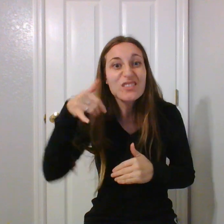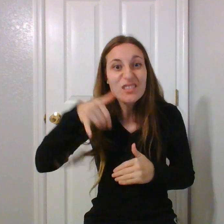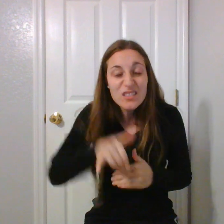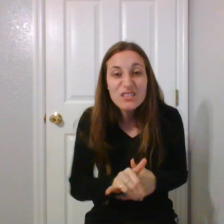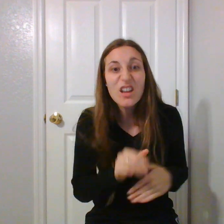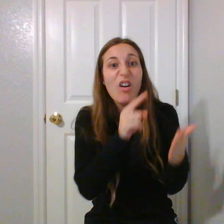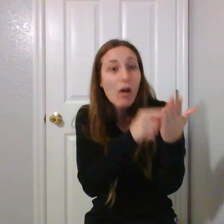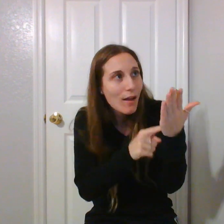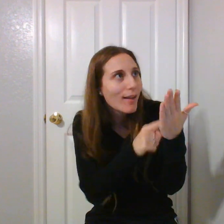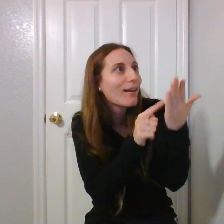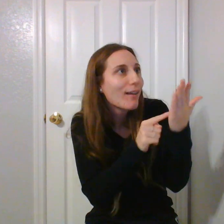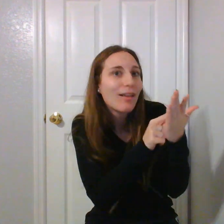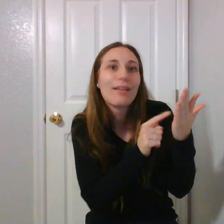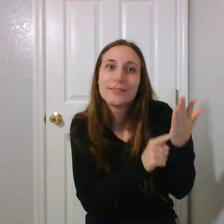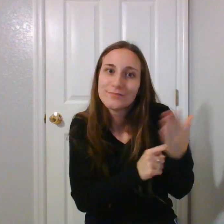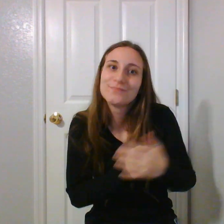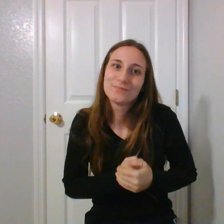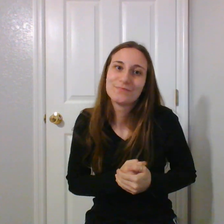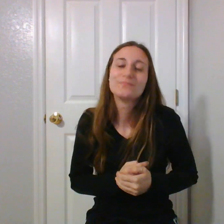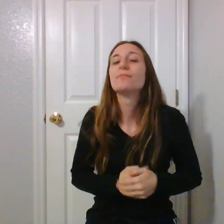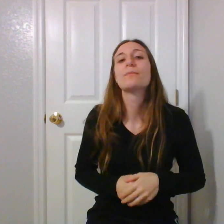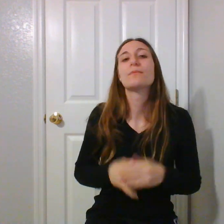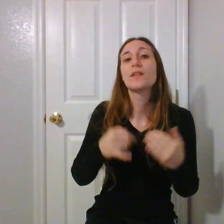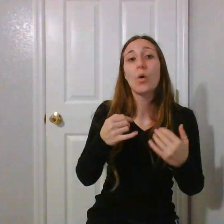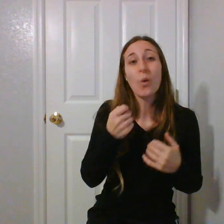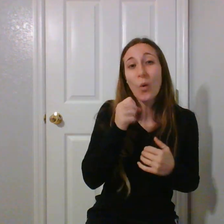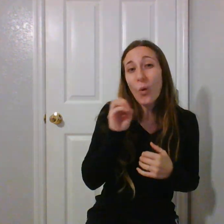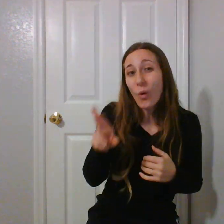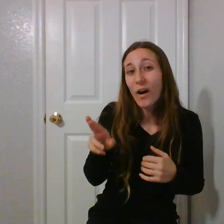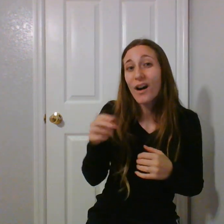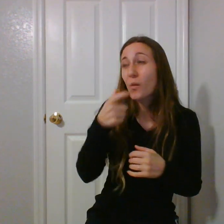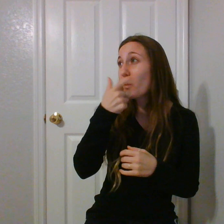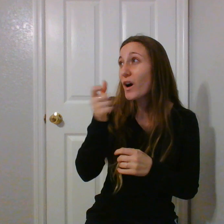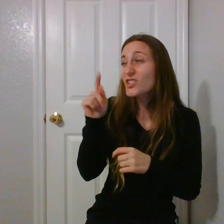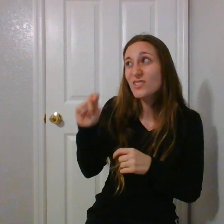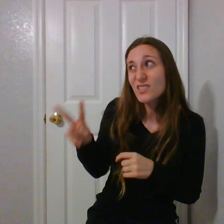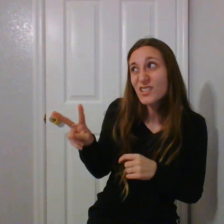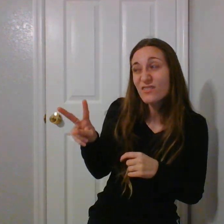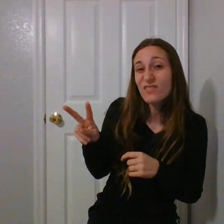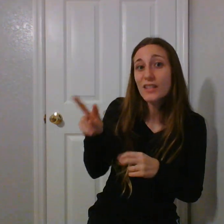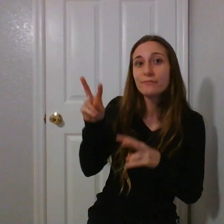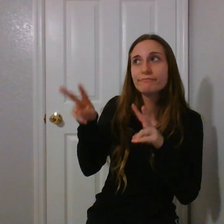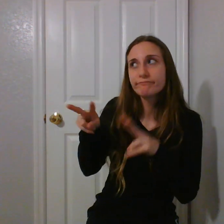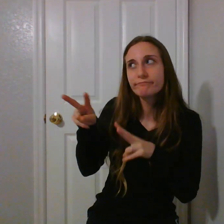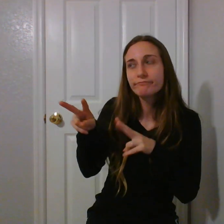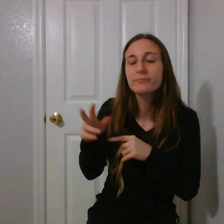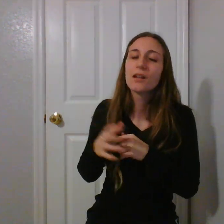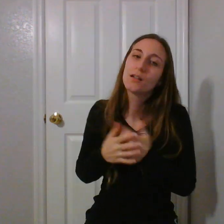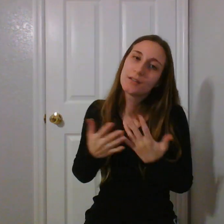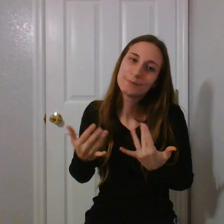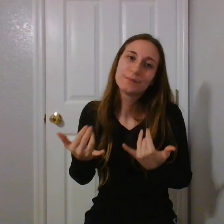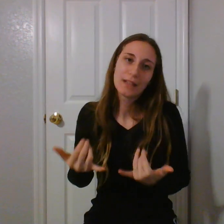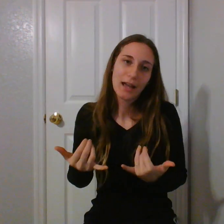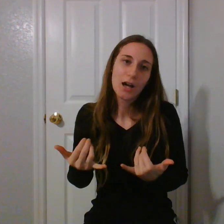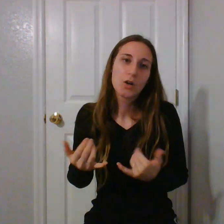just woke up for no reason or like watching tv and just not accomplish the things that you were set to accomplish and just starting your day off like that